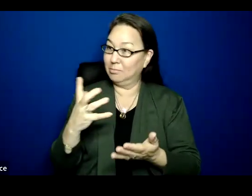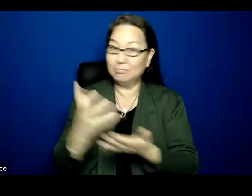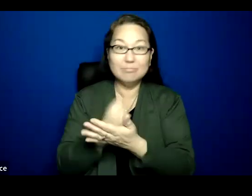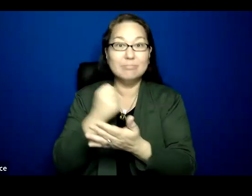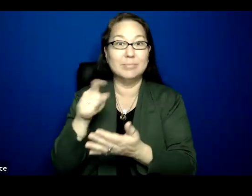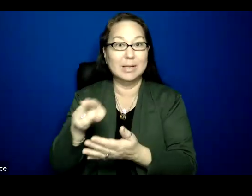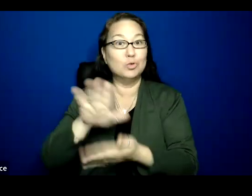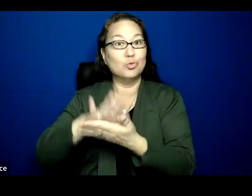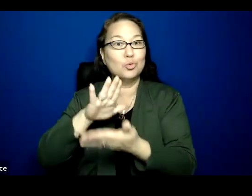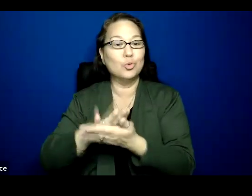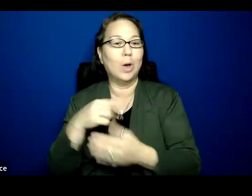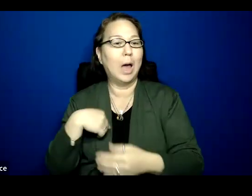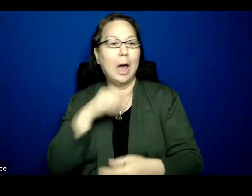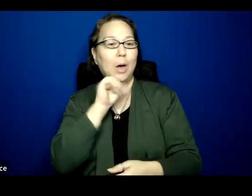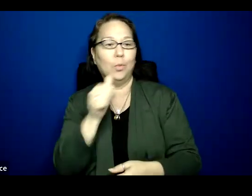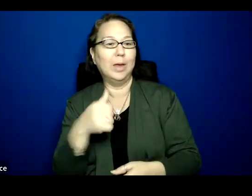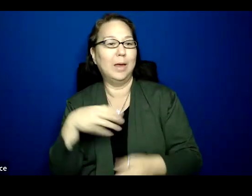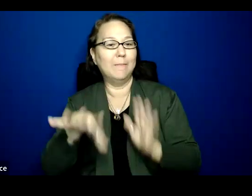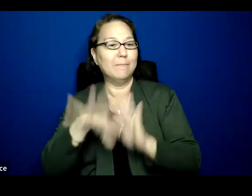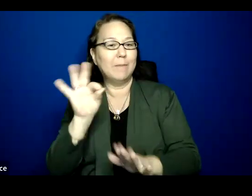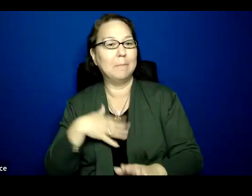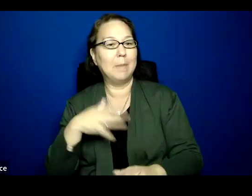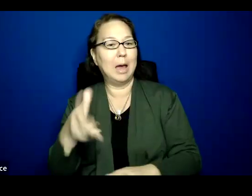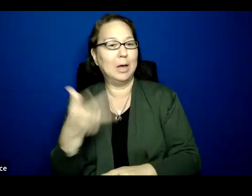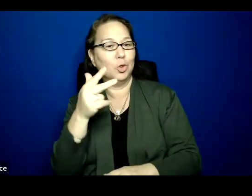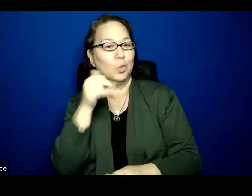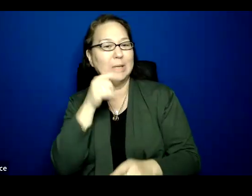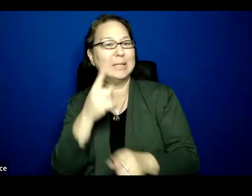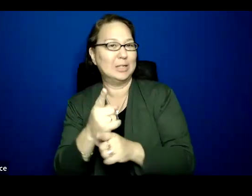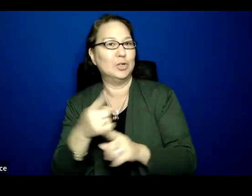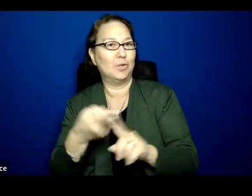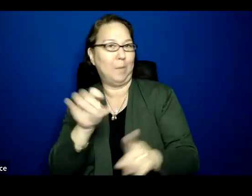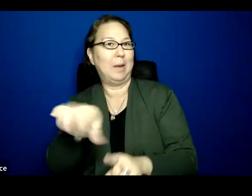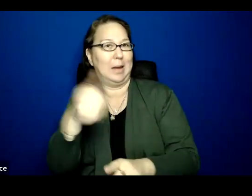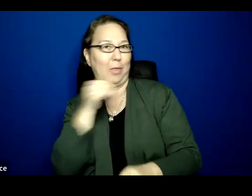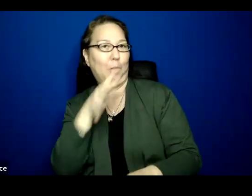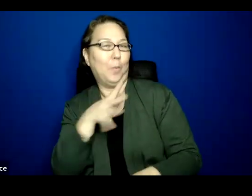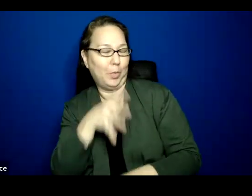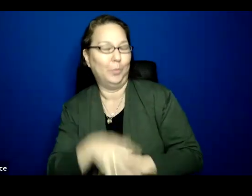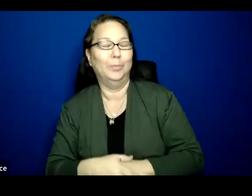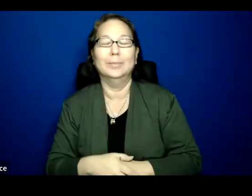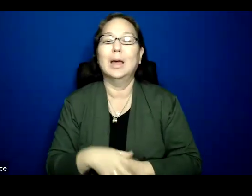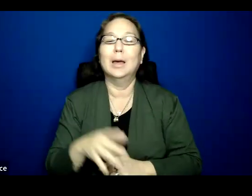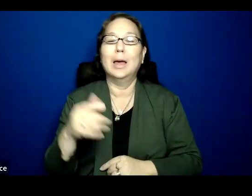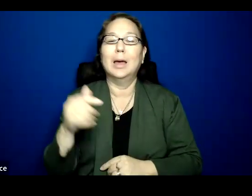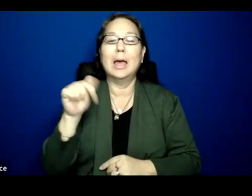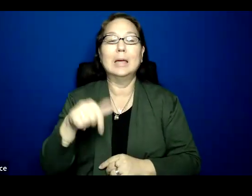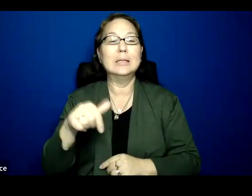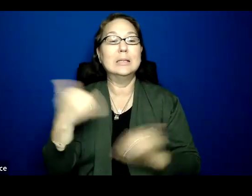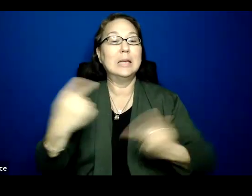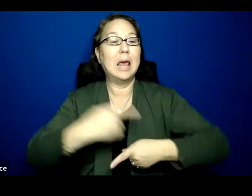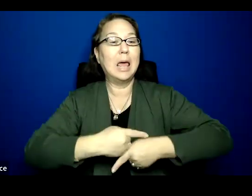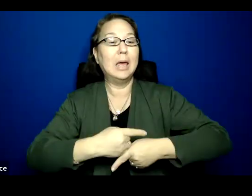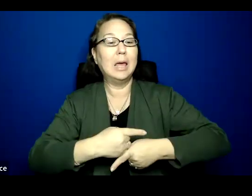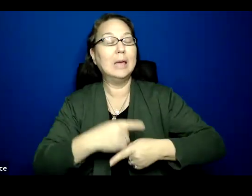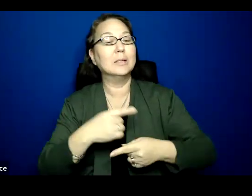friend, the school give me real connection, real people, real support. And today isn't about sadness. Today is about honoring and flexing what